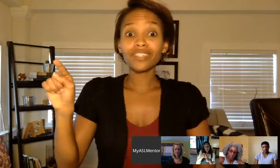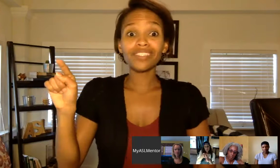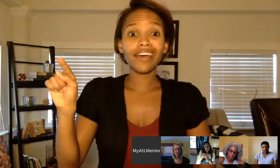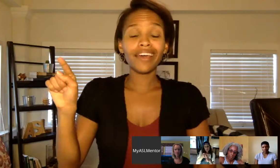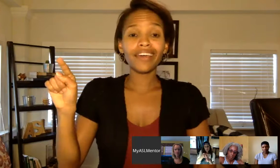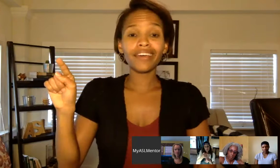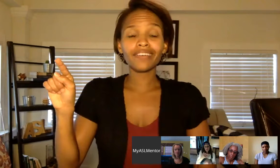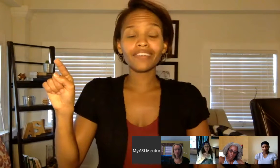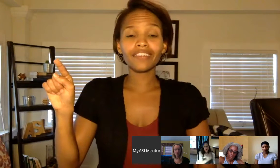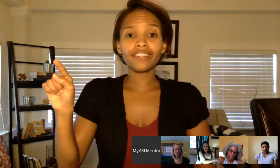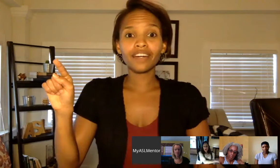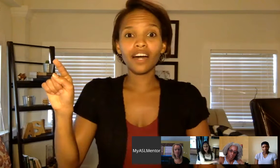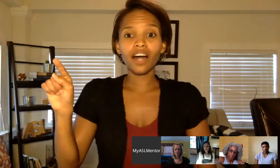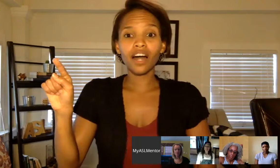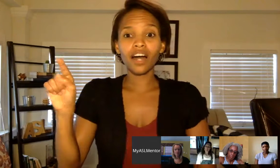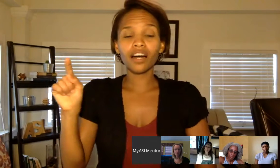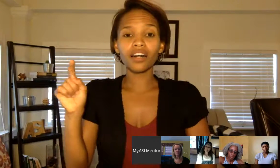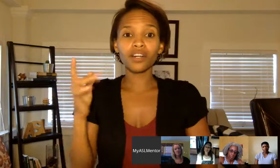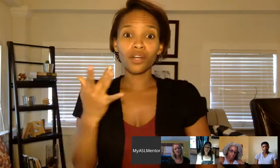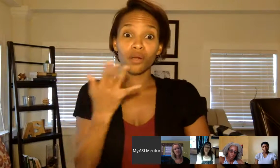You could say